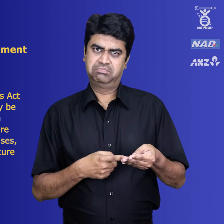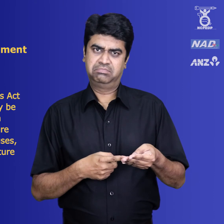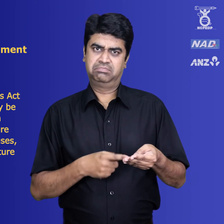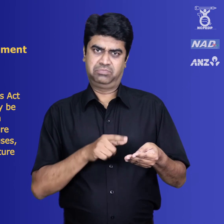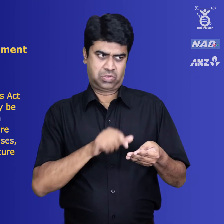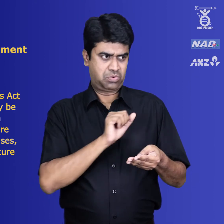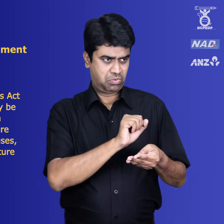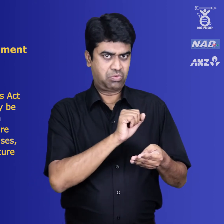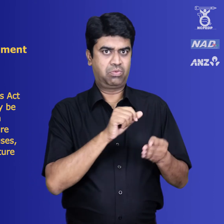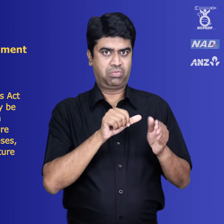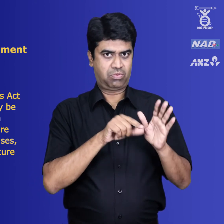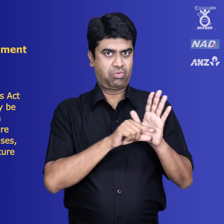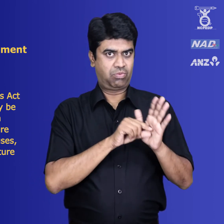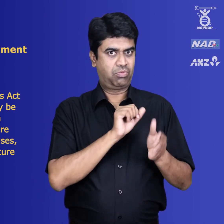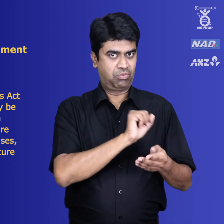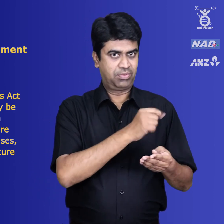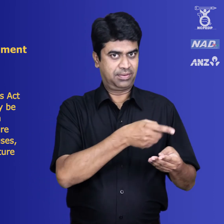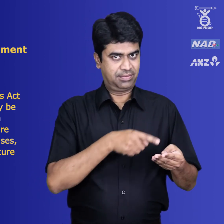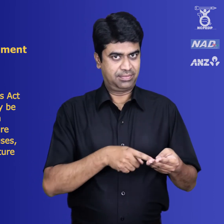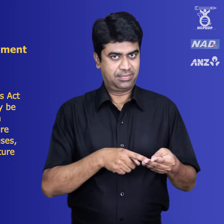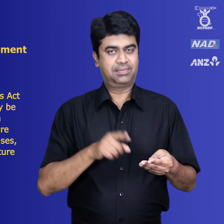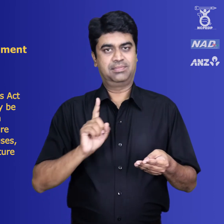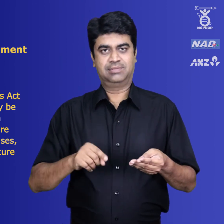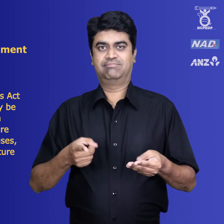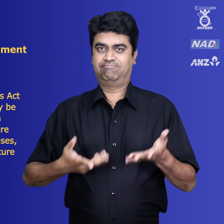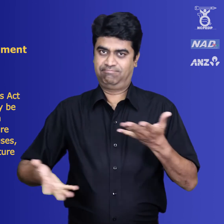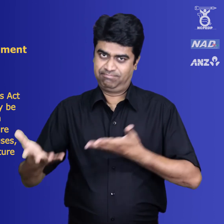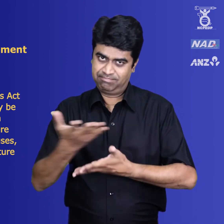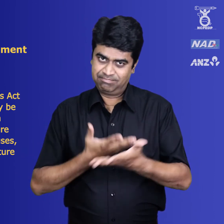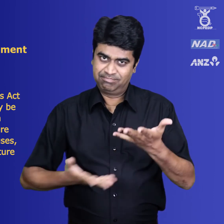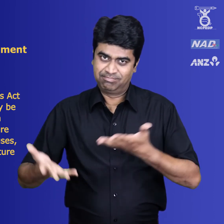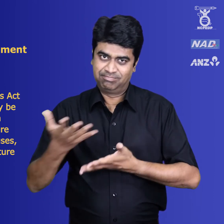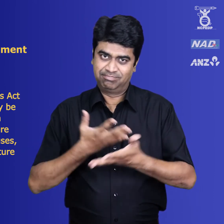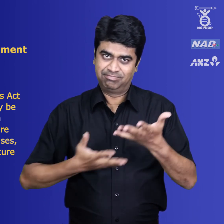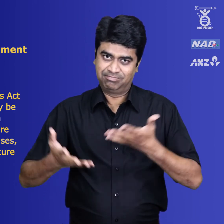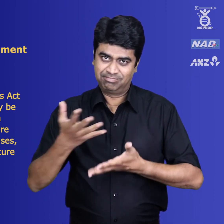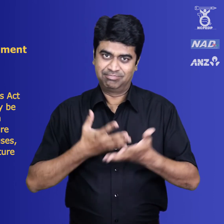state legislatures consist of 1 house before that house.